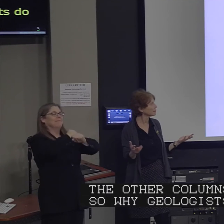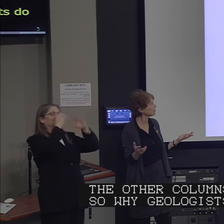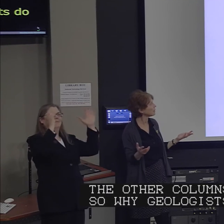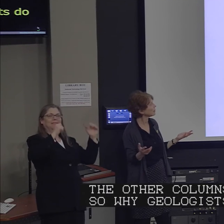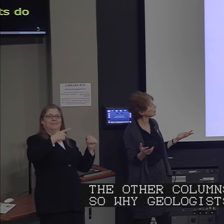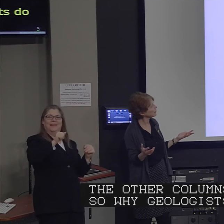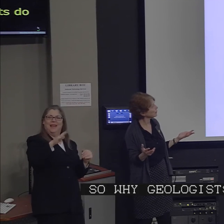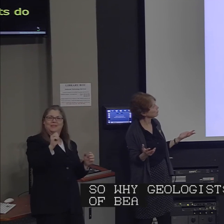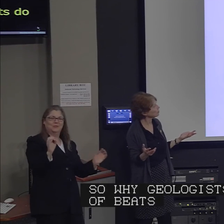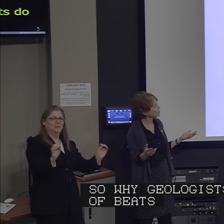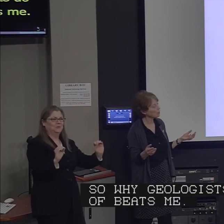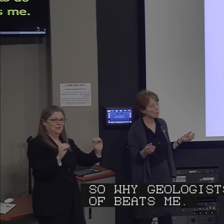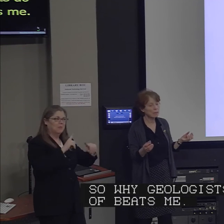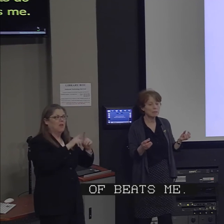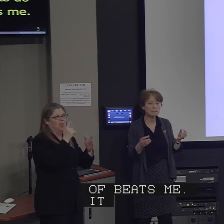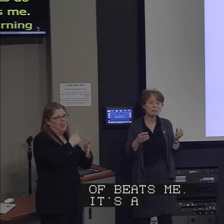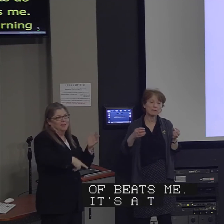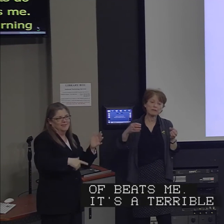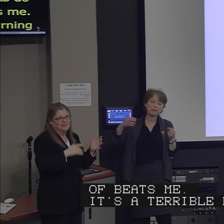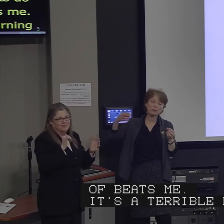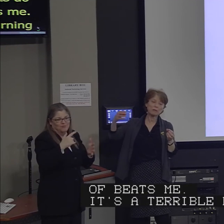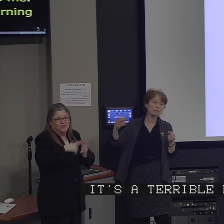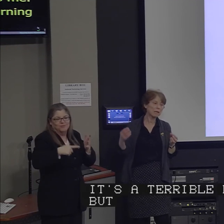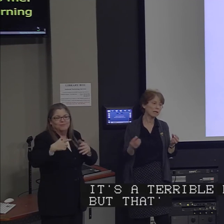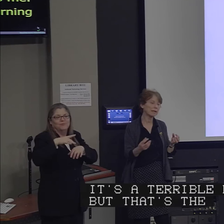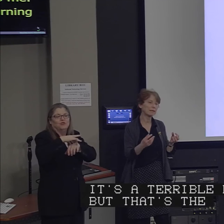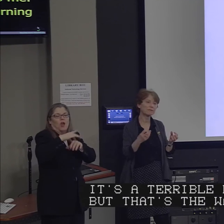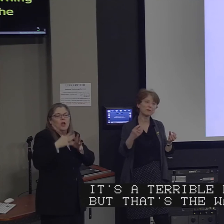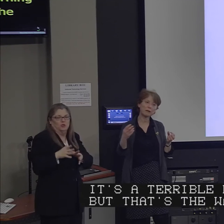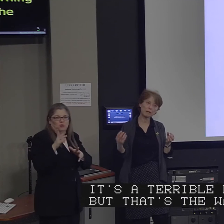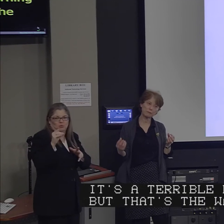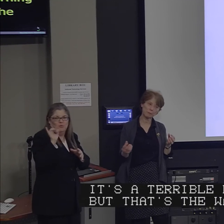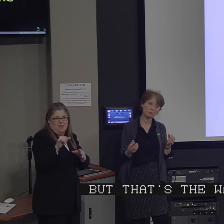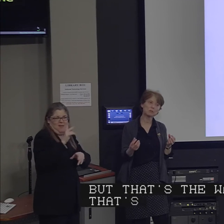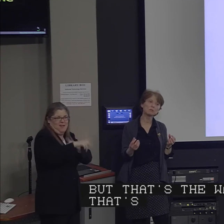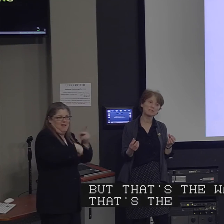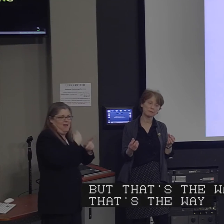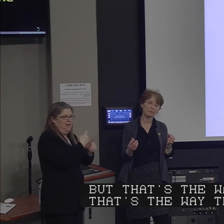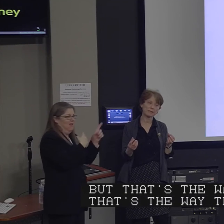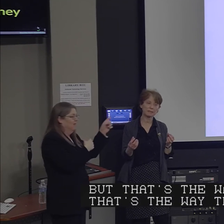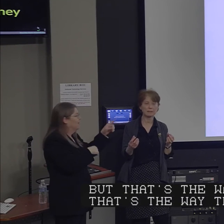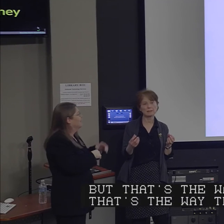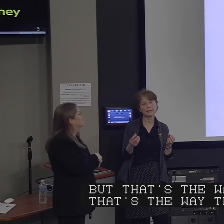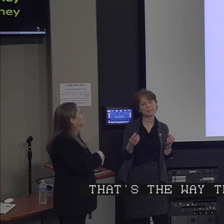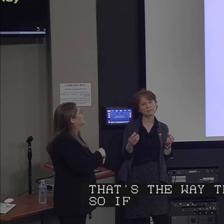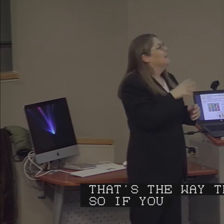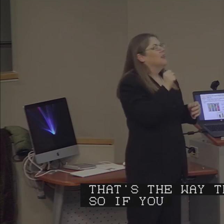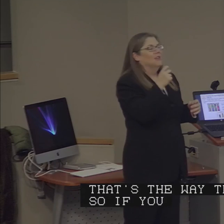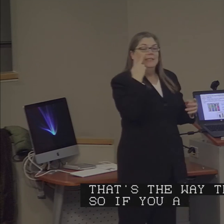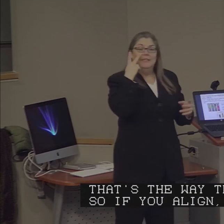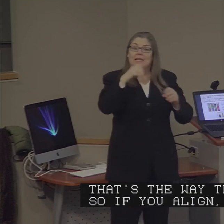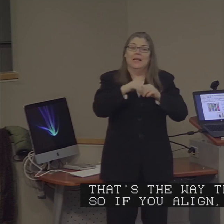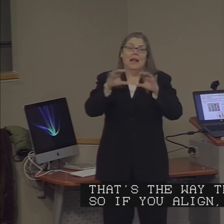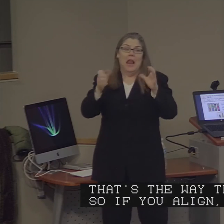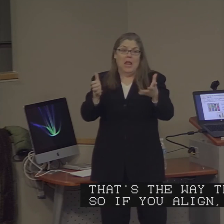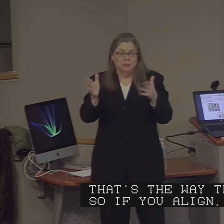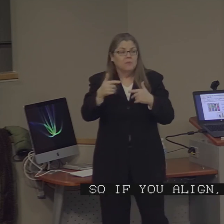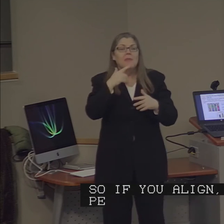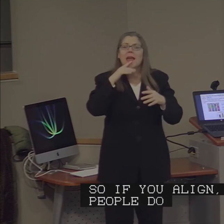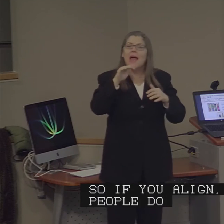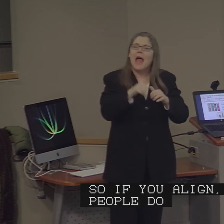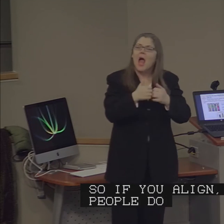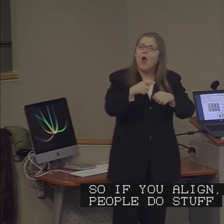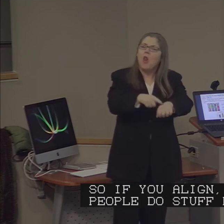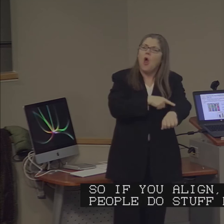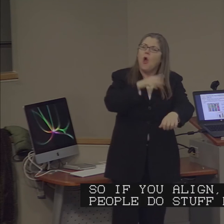That's the way they lay it out. So if you align, very often people do stuff like this in the classroom. How long is your